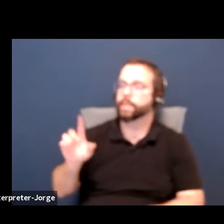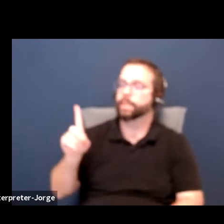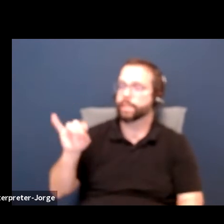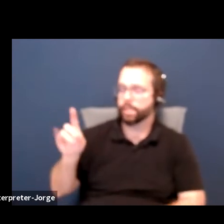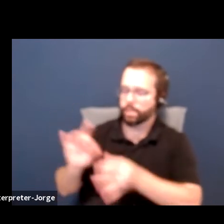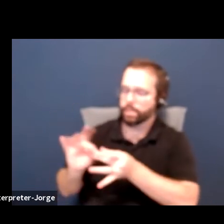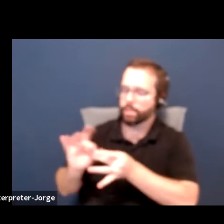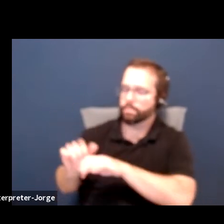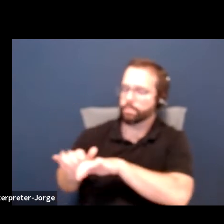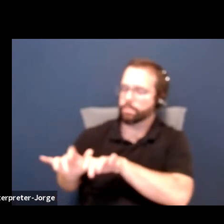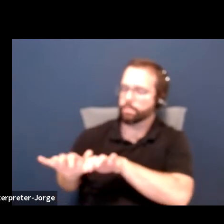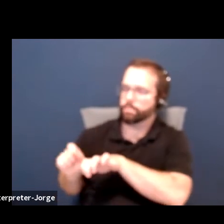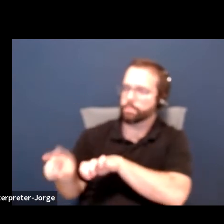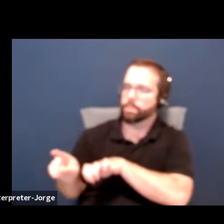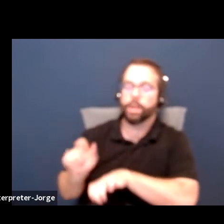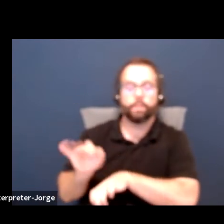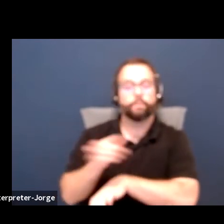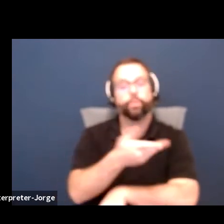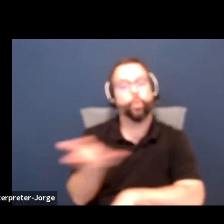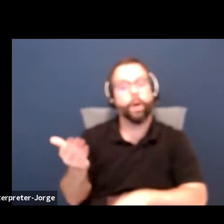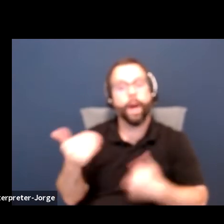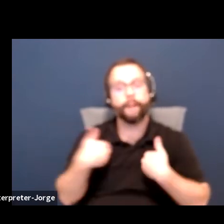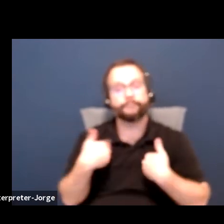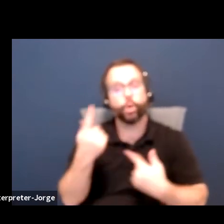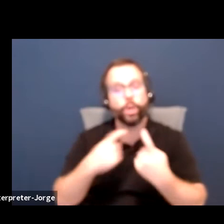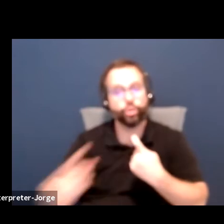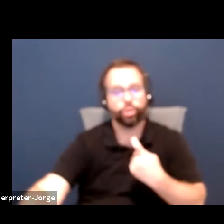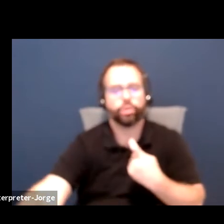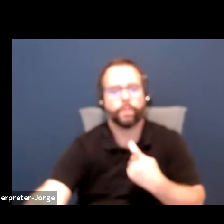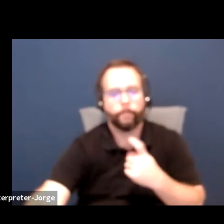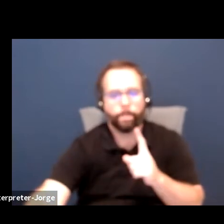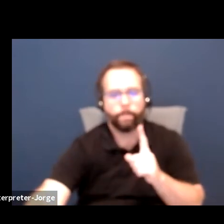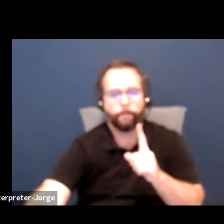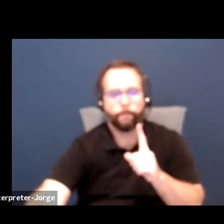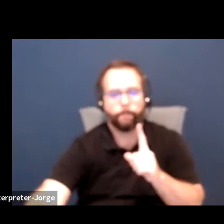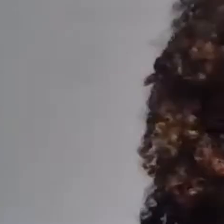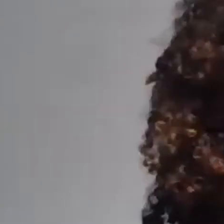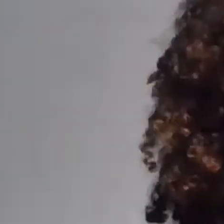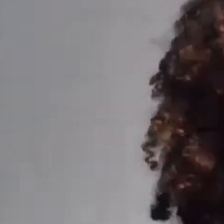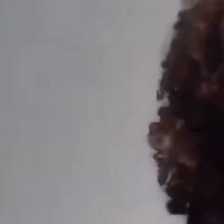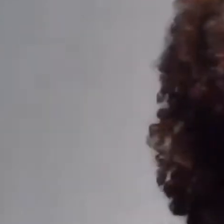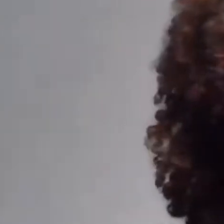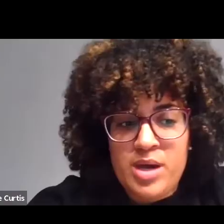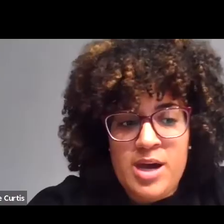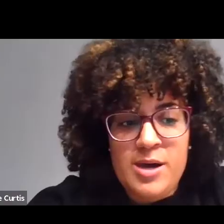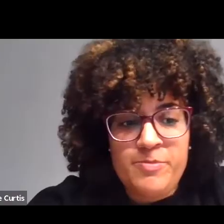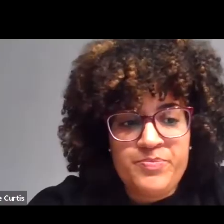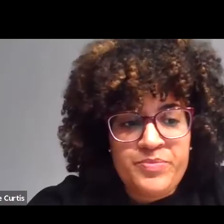any time, feel free to drop them in the Q&A, so that way we can have the presenters answer